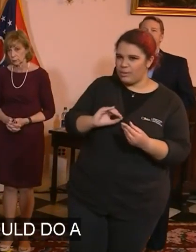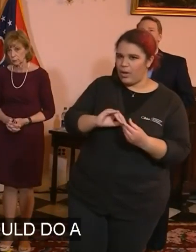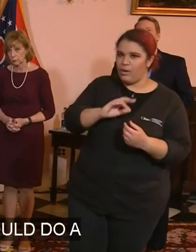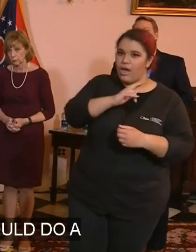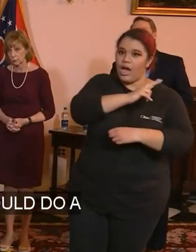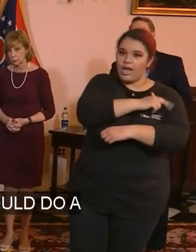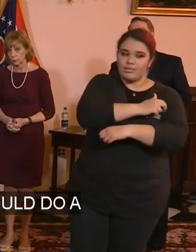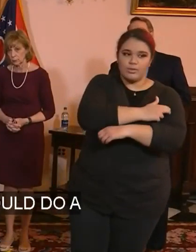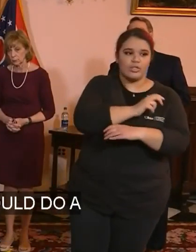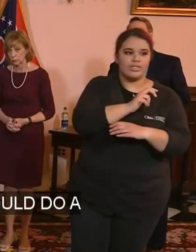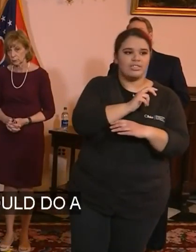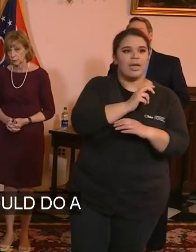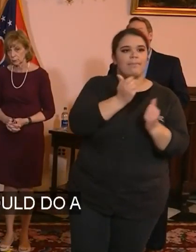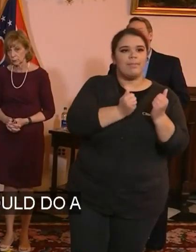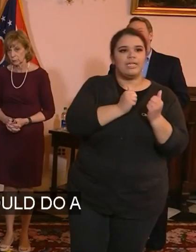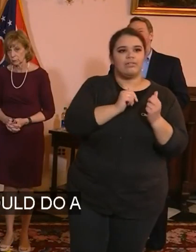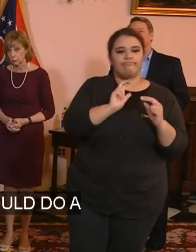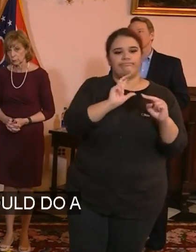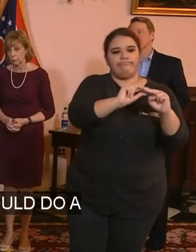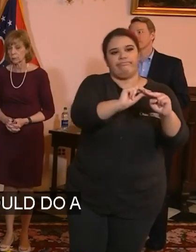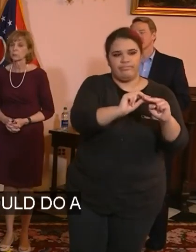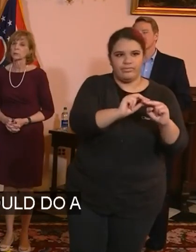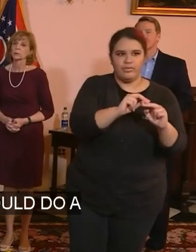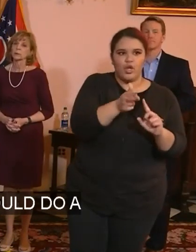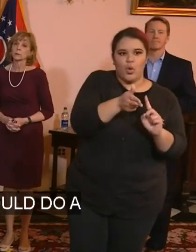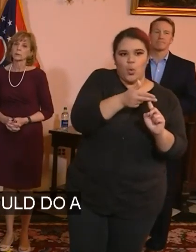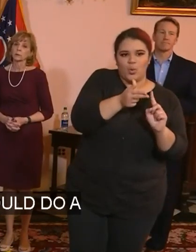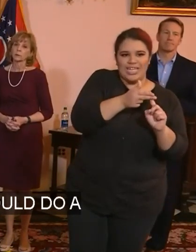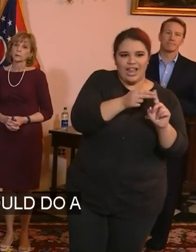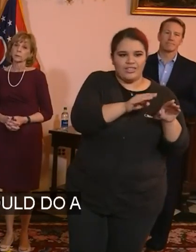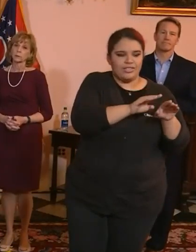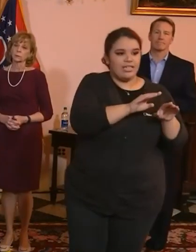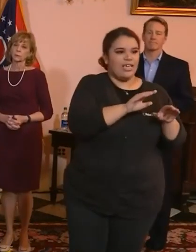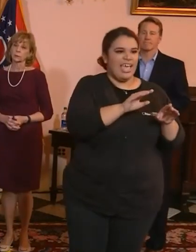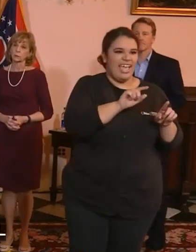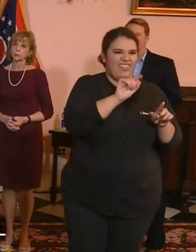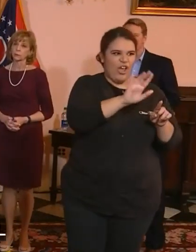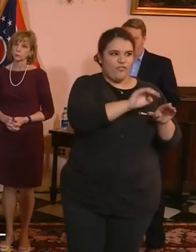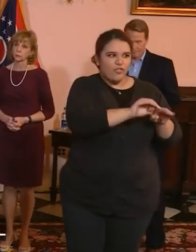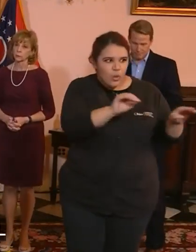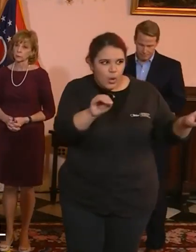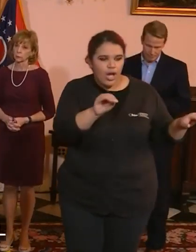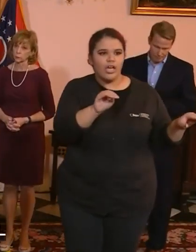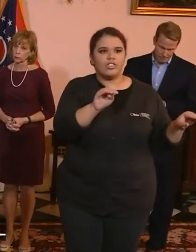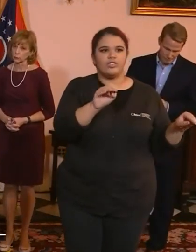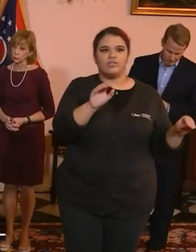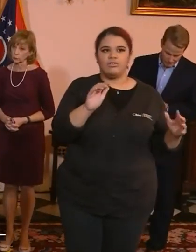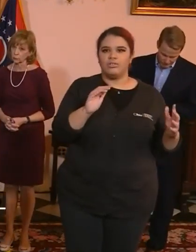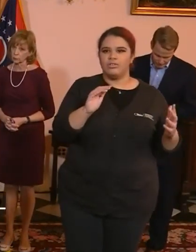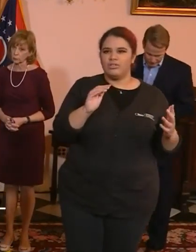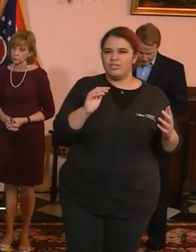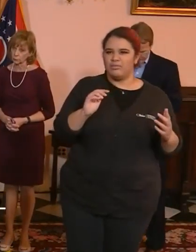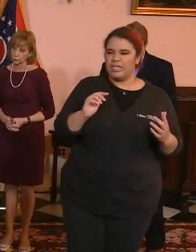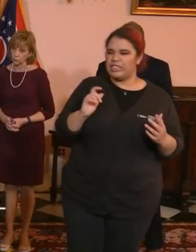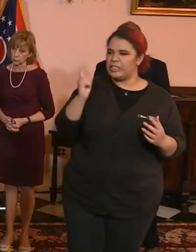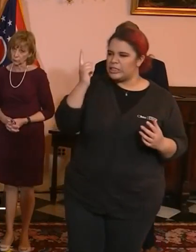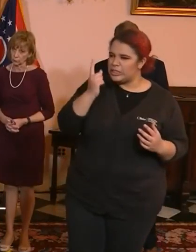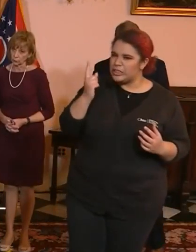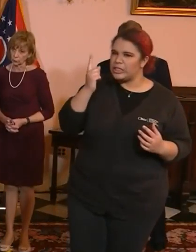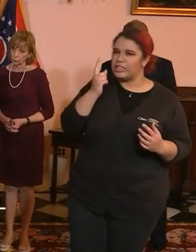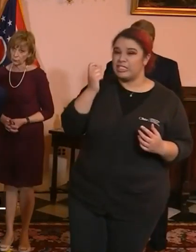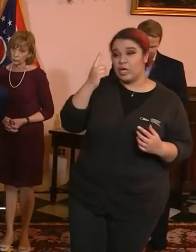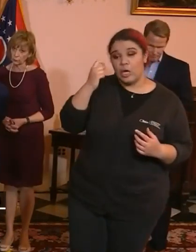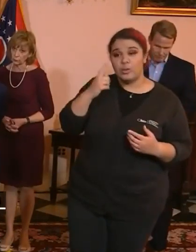out hotel rooms or hotel floors for patients. I'm curious, a lot of the hospitals, major medical centers, are adjacent